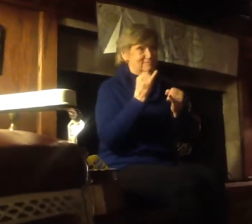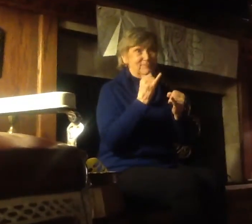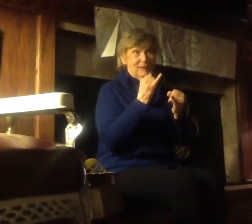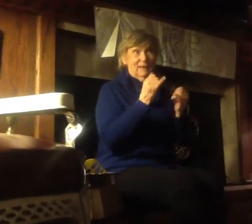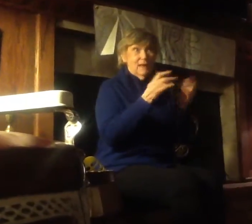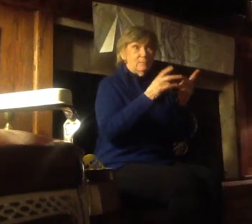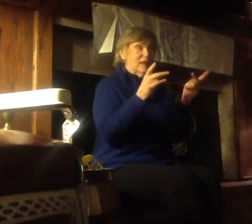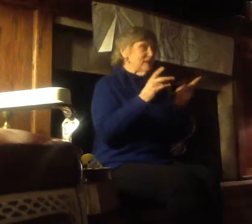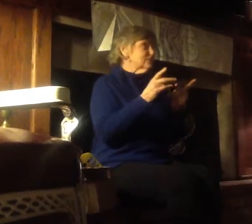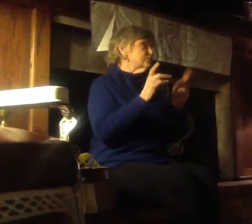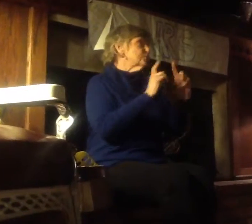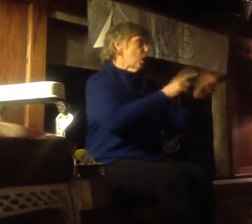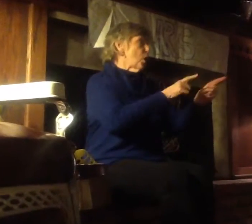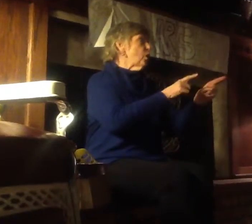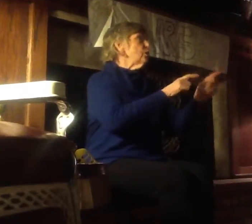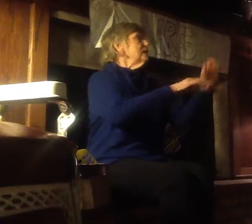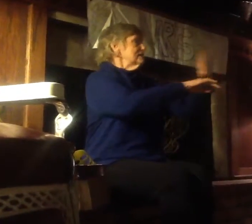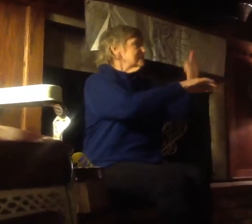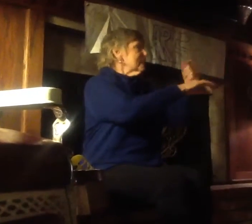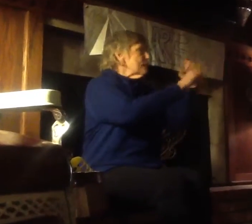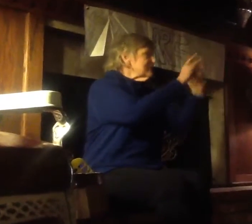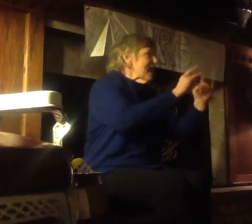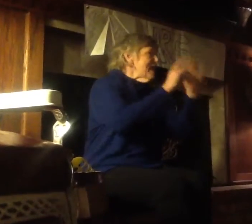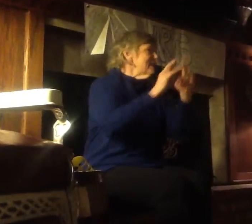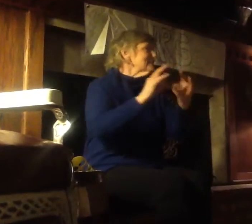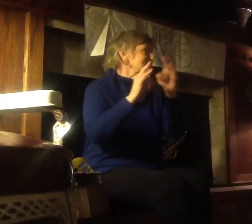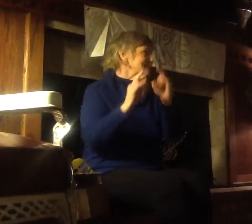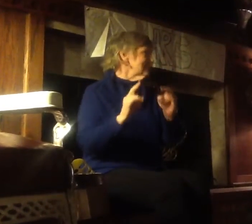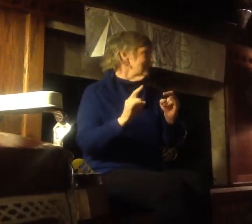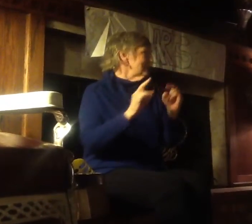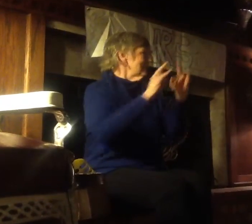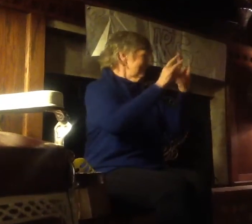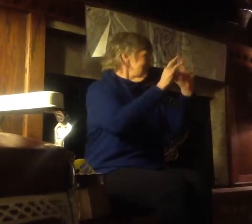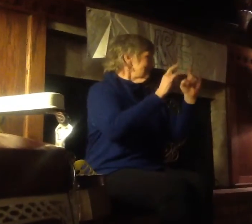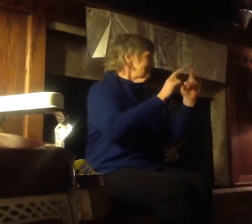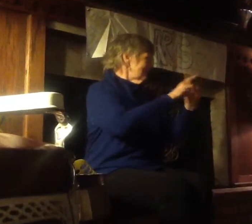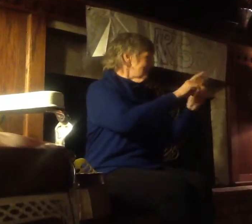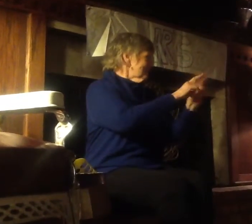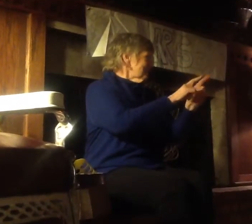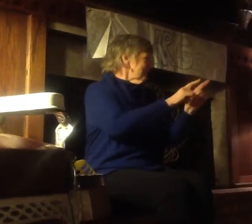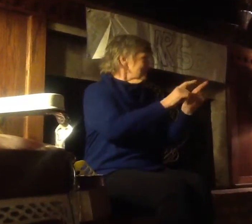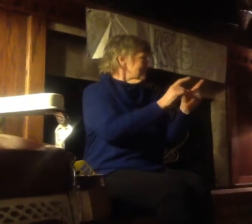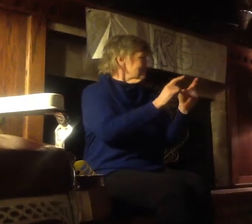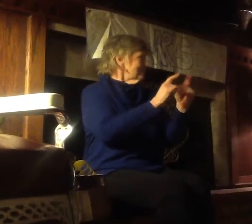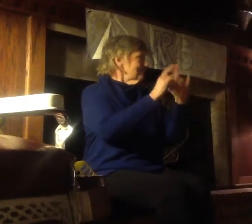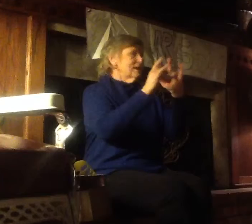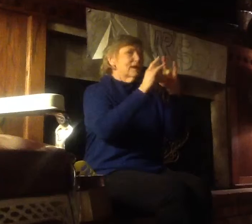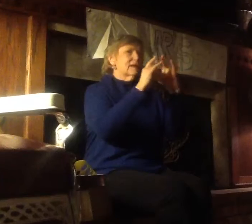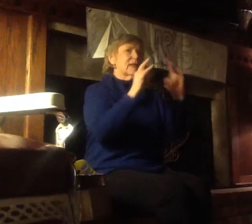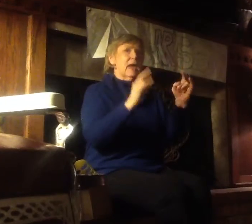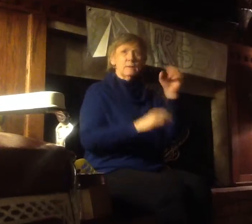weekend, a place to go, set up tents, different